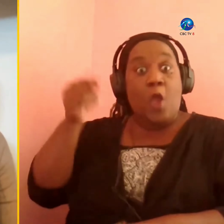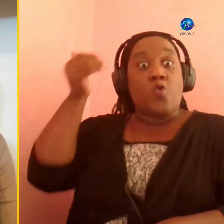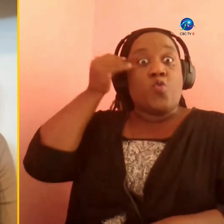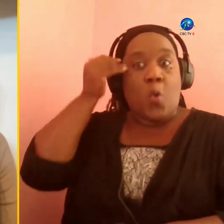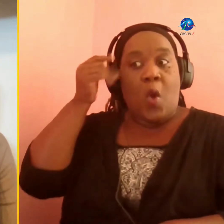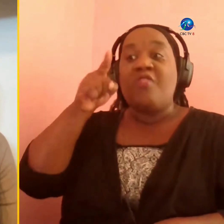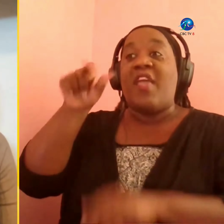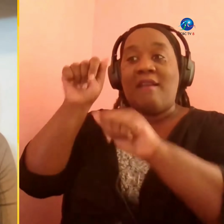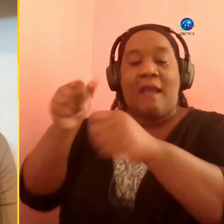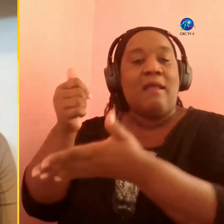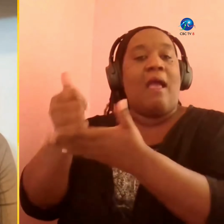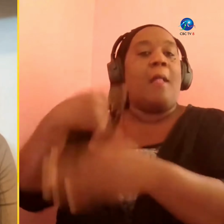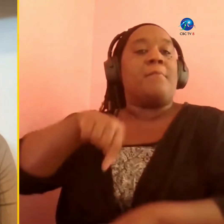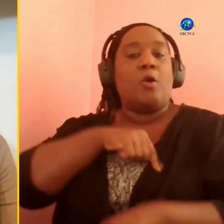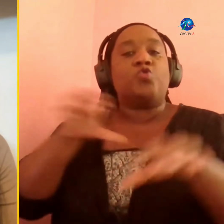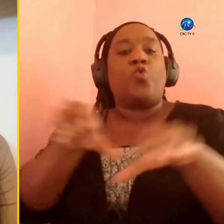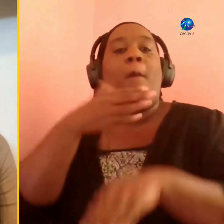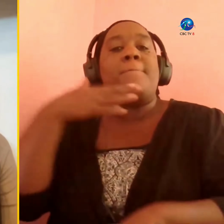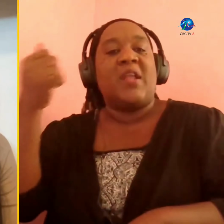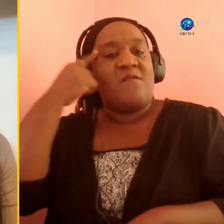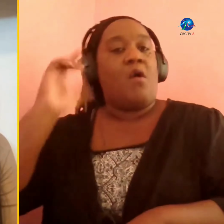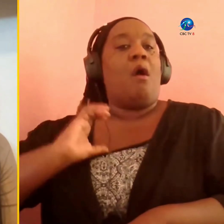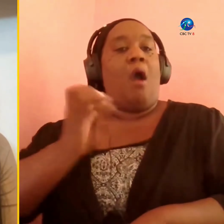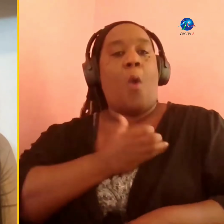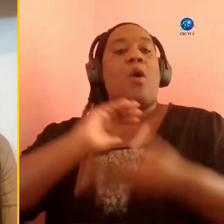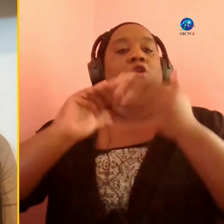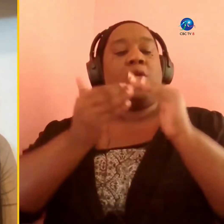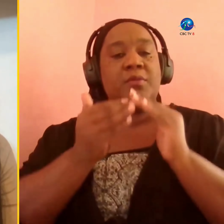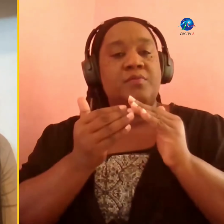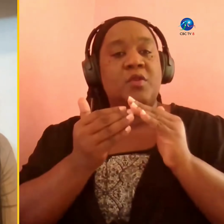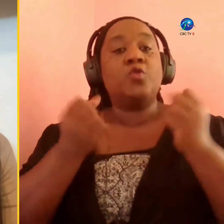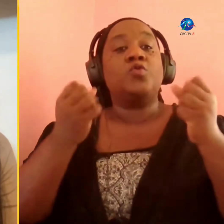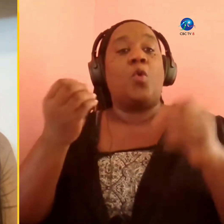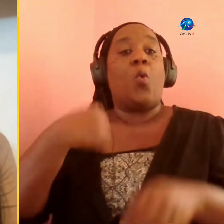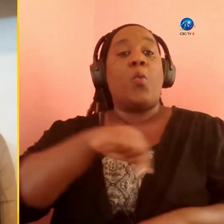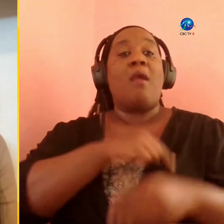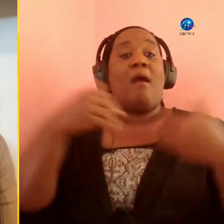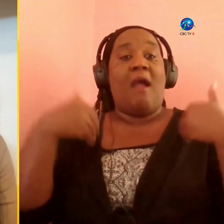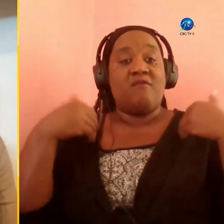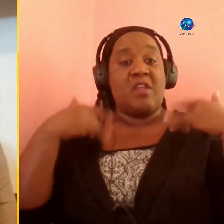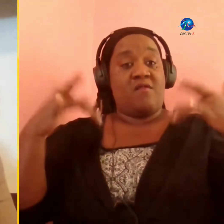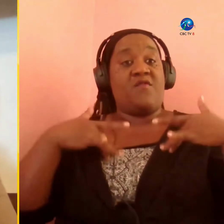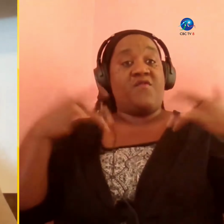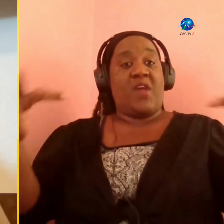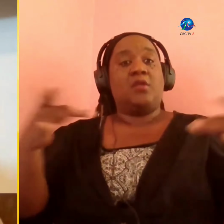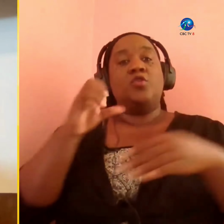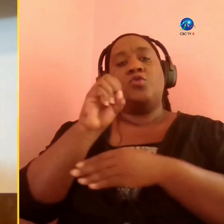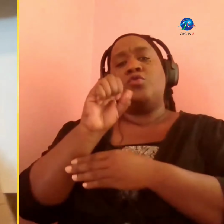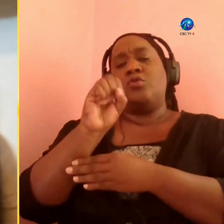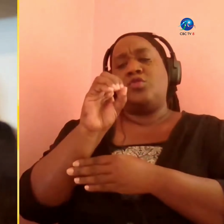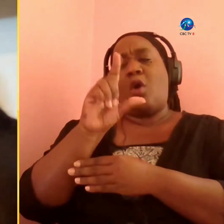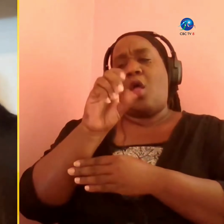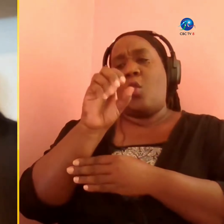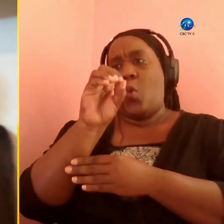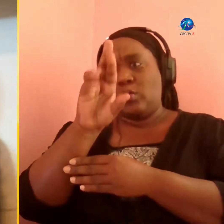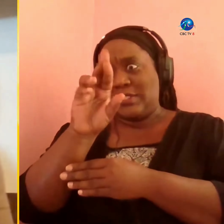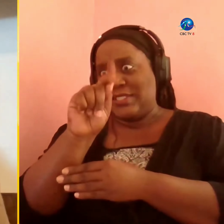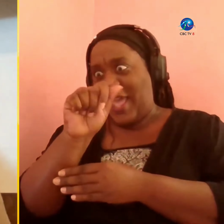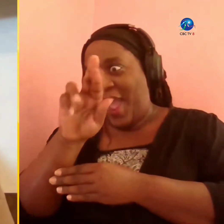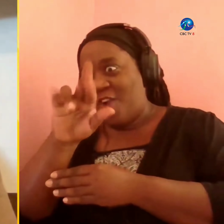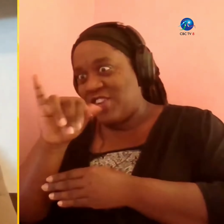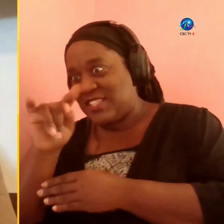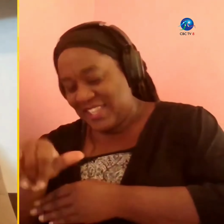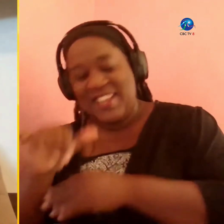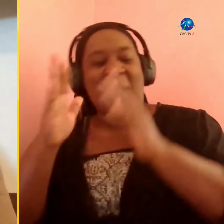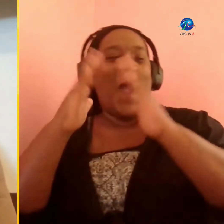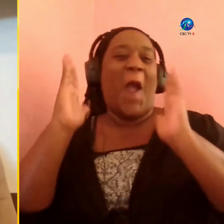better for our community. And so we're going to have this event at Solidarity House. And we're really looking forward to it because it's going to be a lot